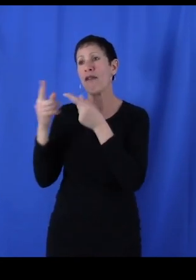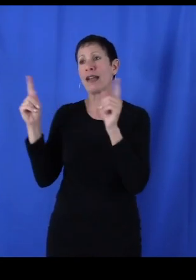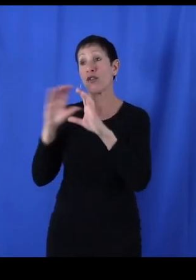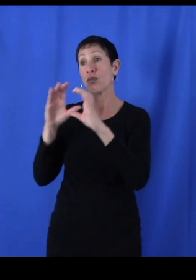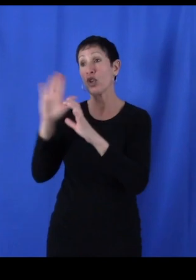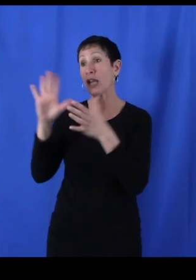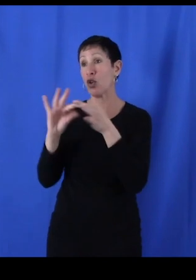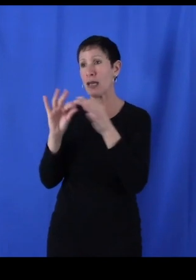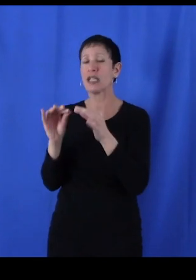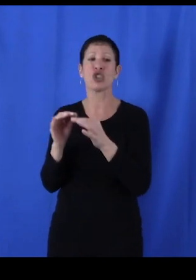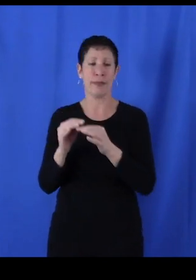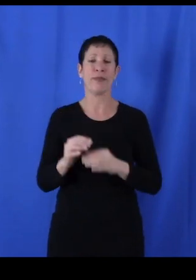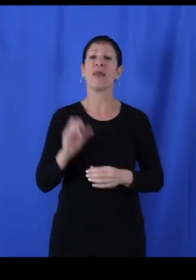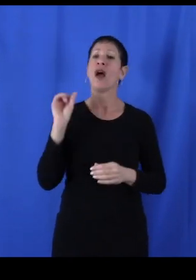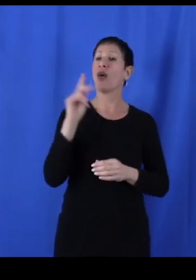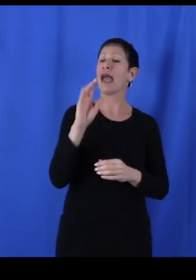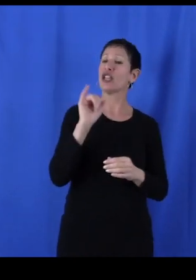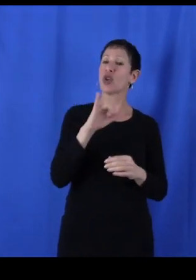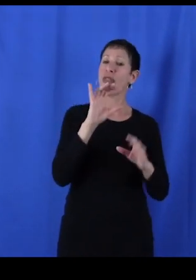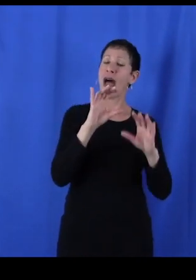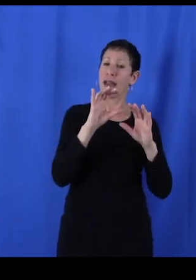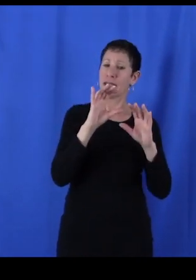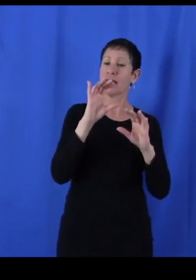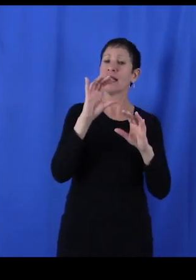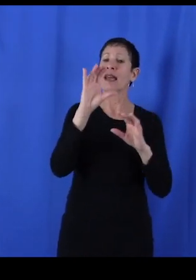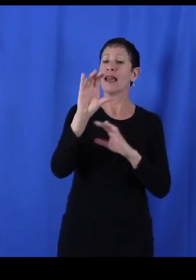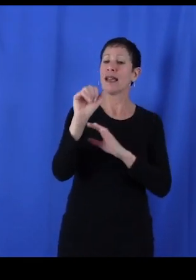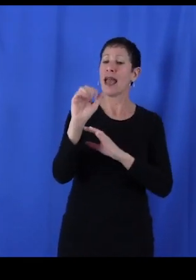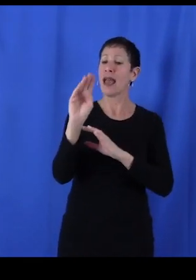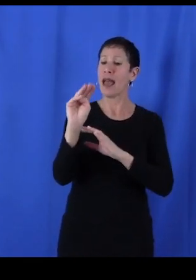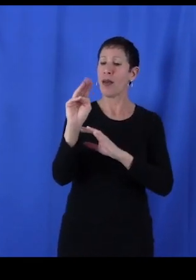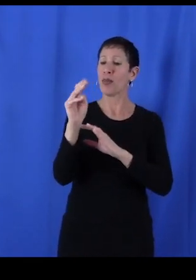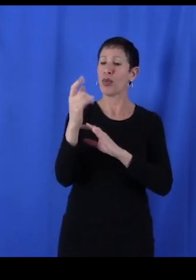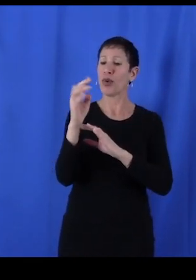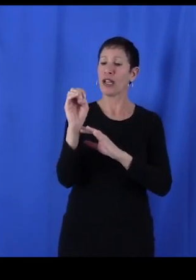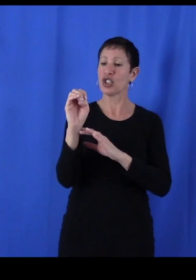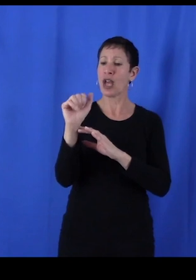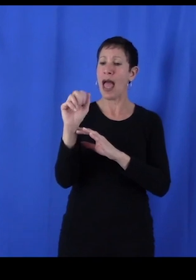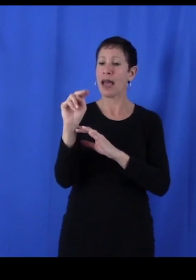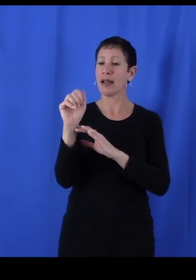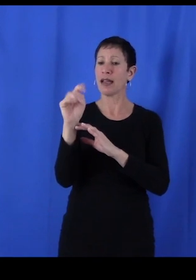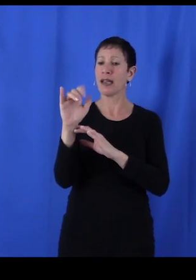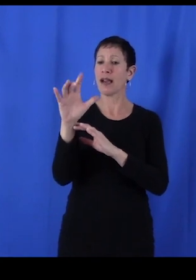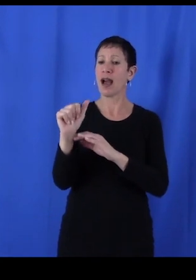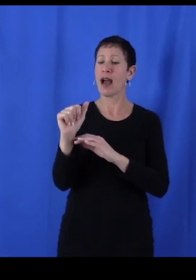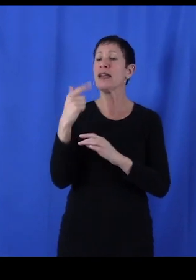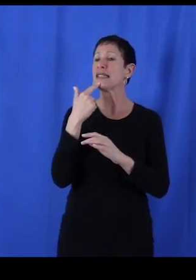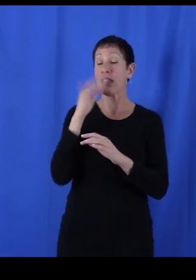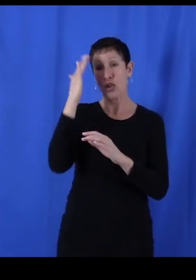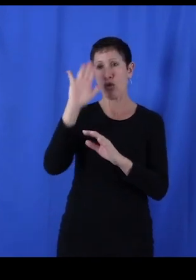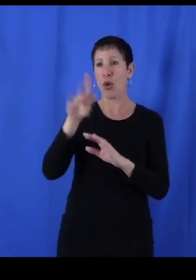message. Okay, so Cambridge Analytica claimed to know your personality even if you've never filled out their